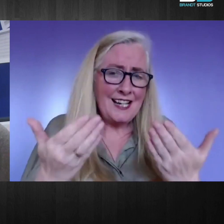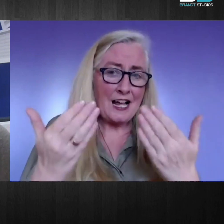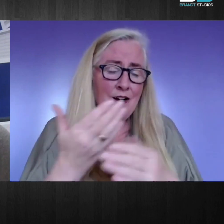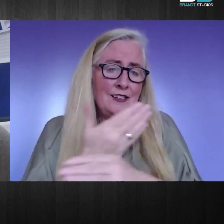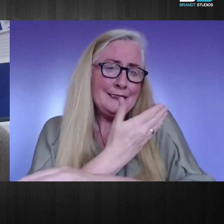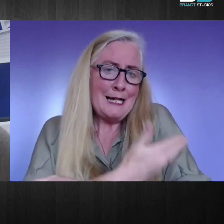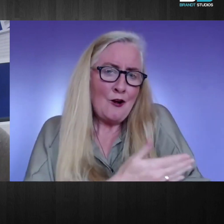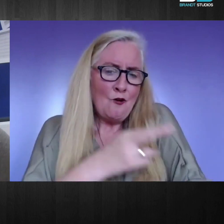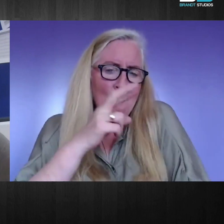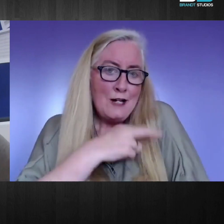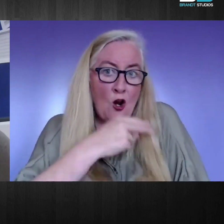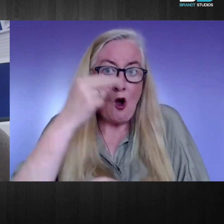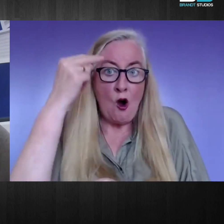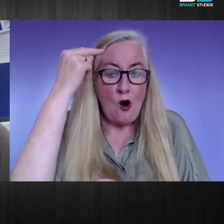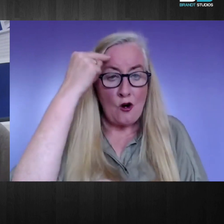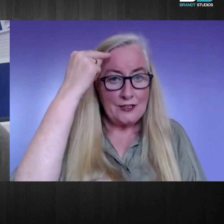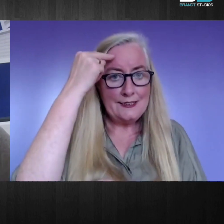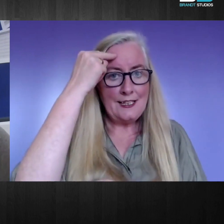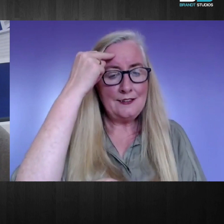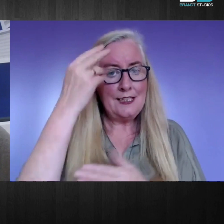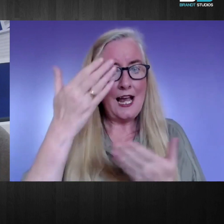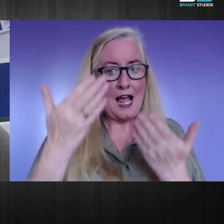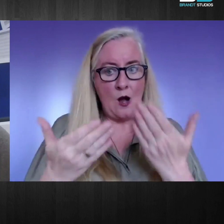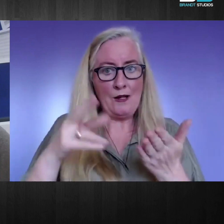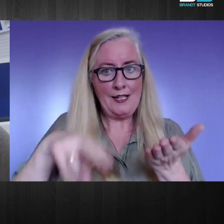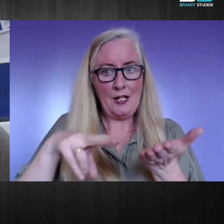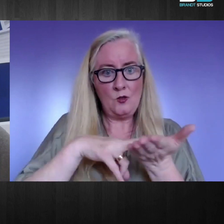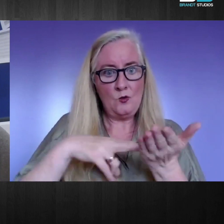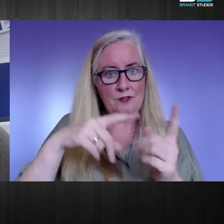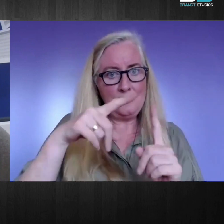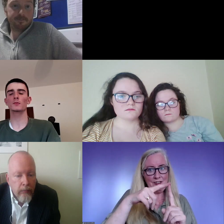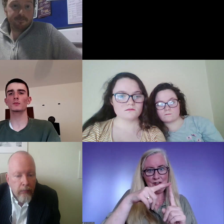impact of the power of that, of having that at our fingertips.